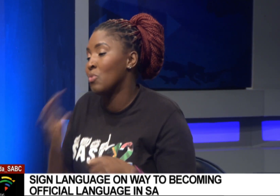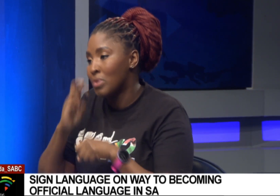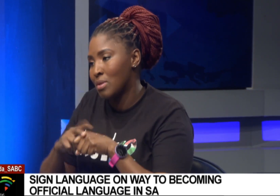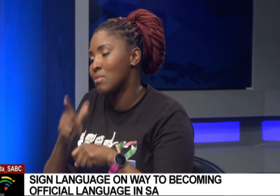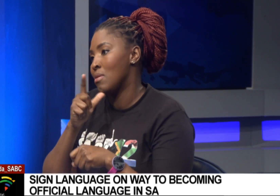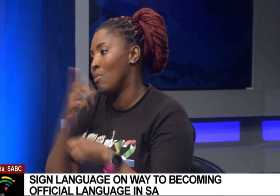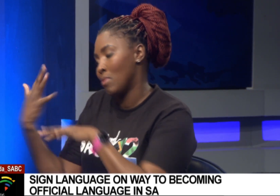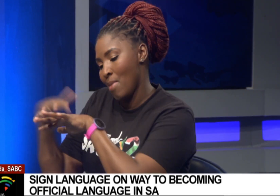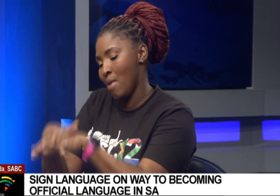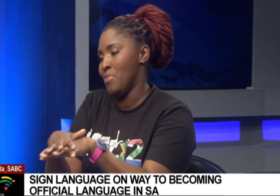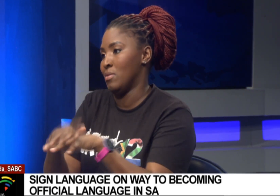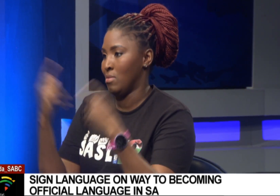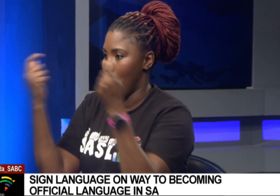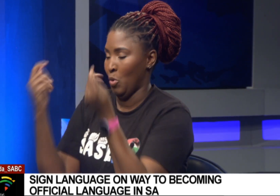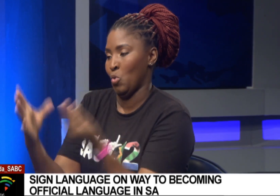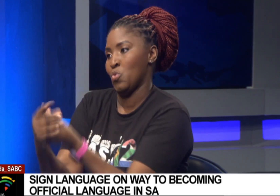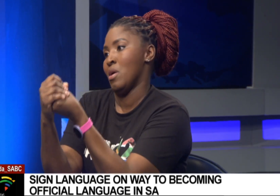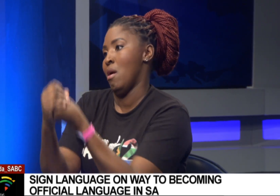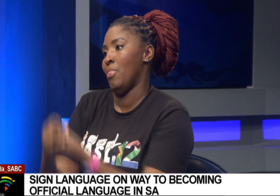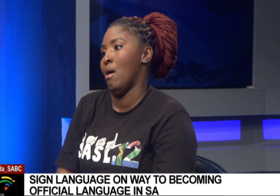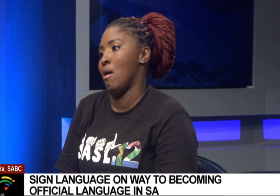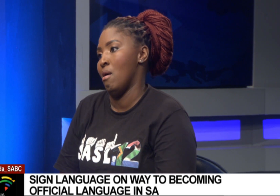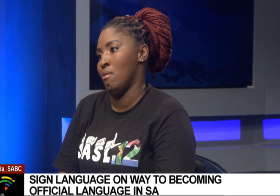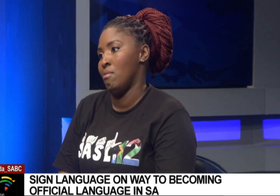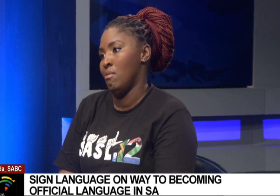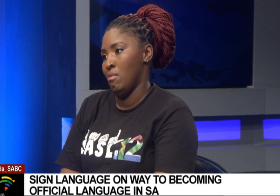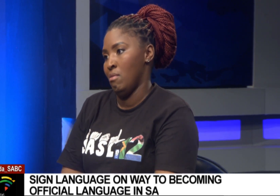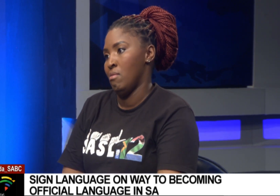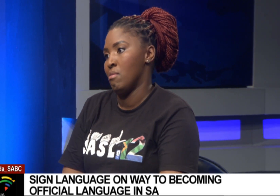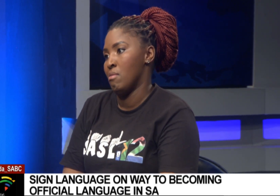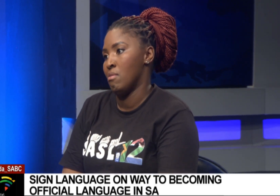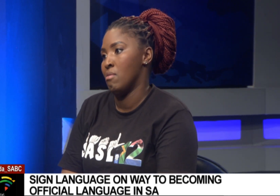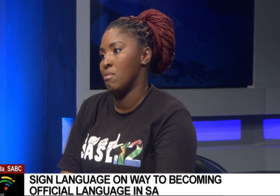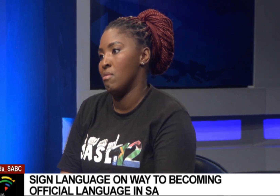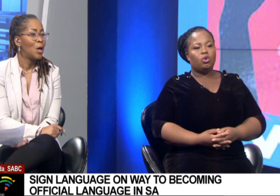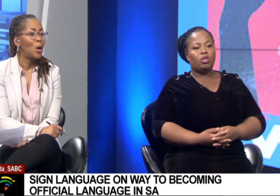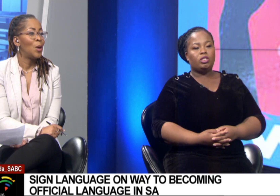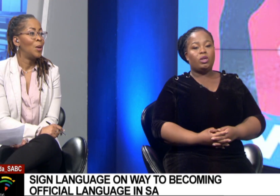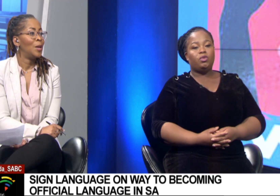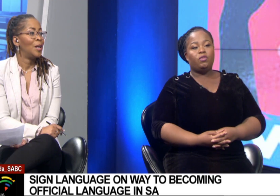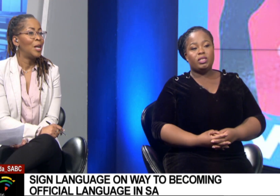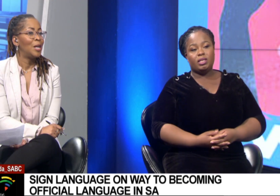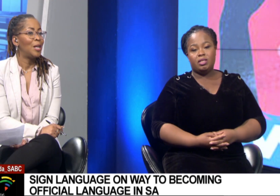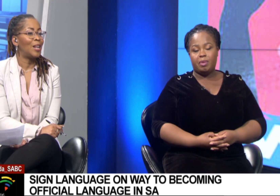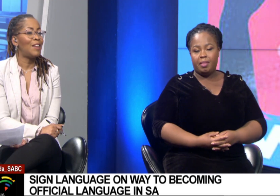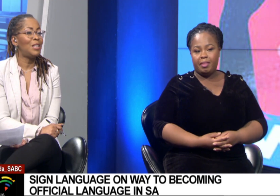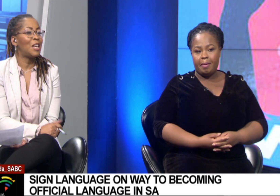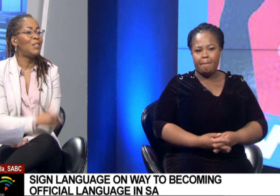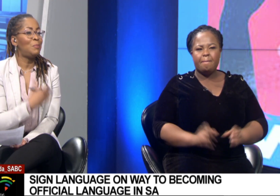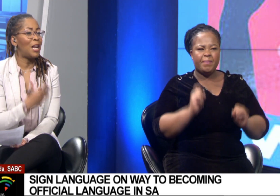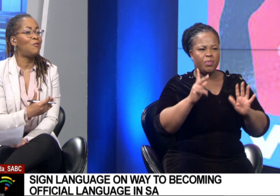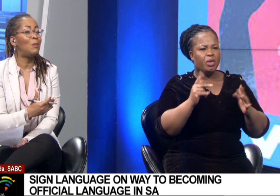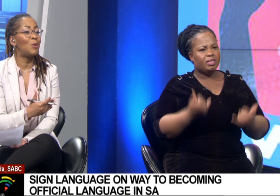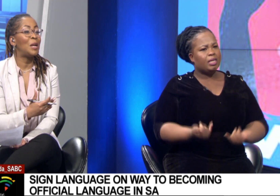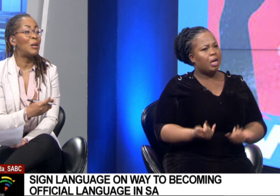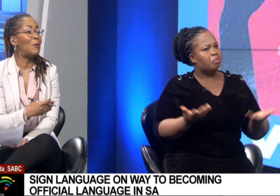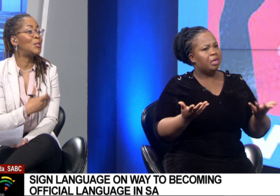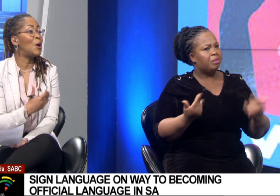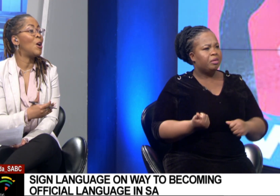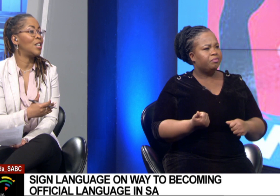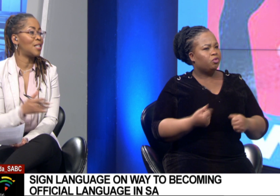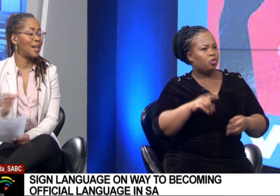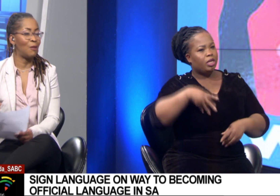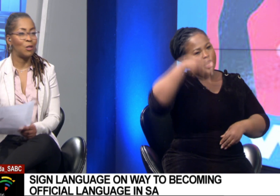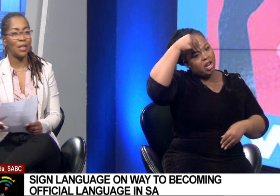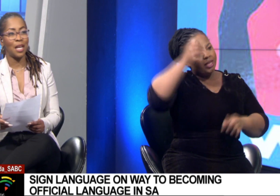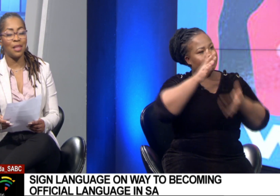how we actually communicate as deaf people. So hearing community need to understand all those varieties. So that's what we're focusing this on. Give us platforms where we can go